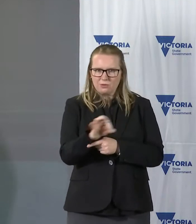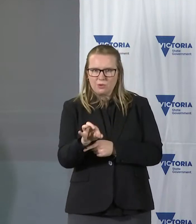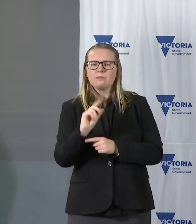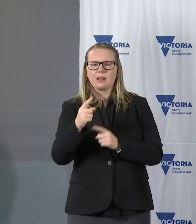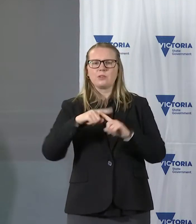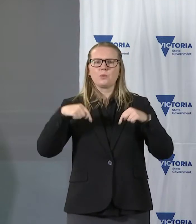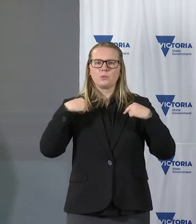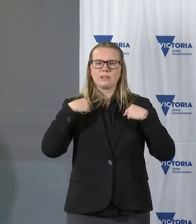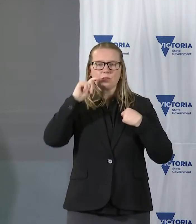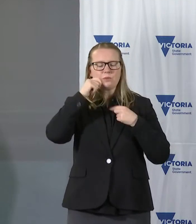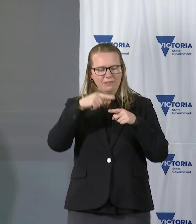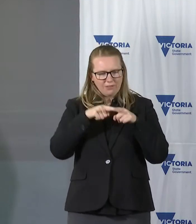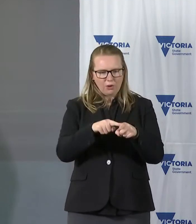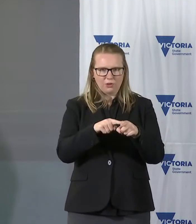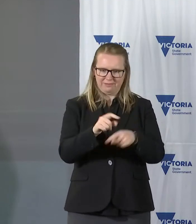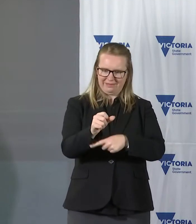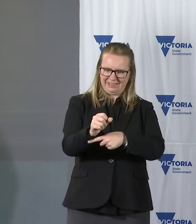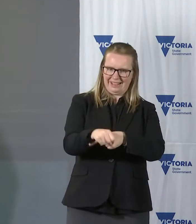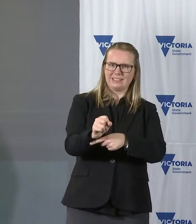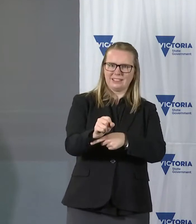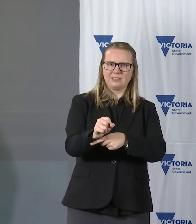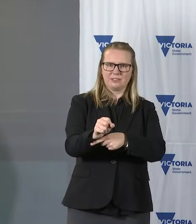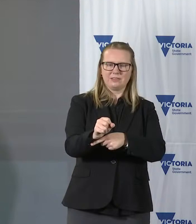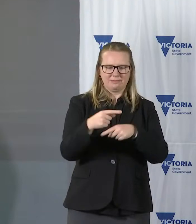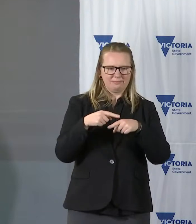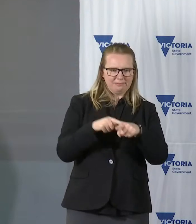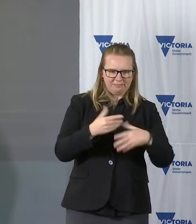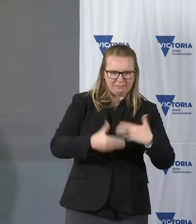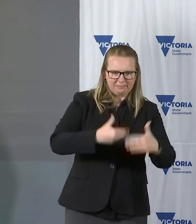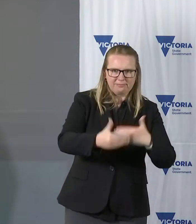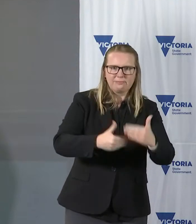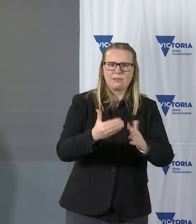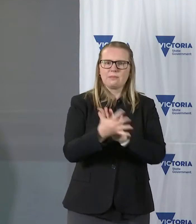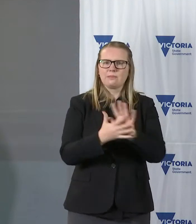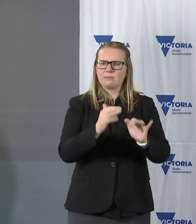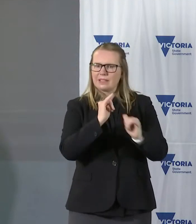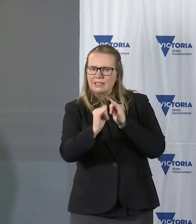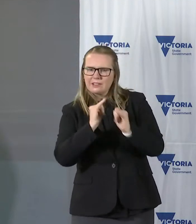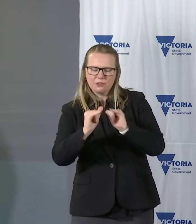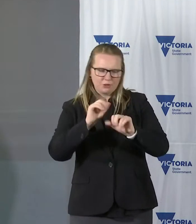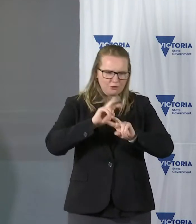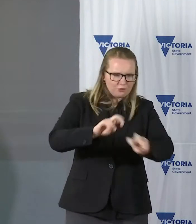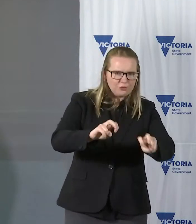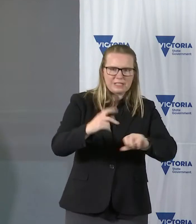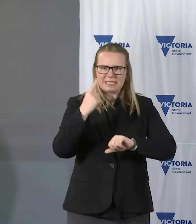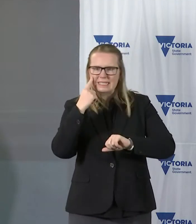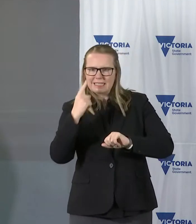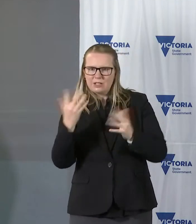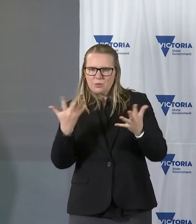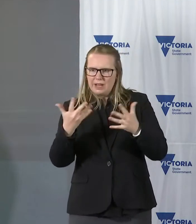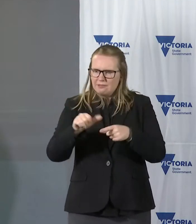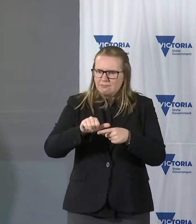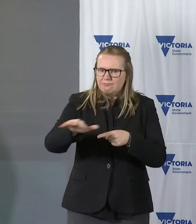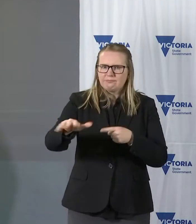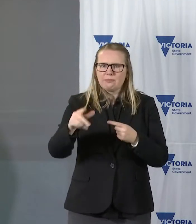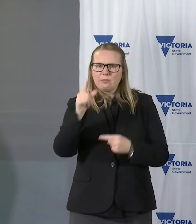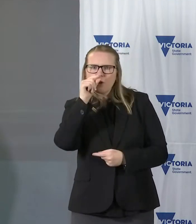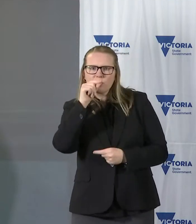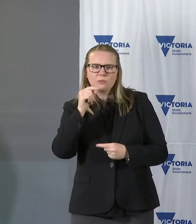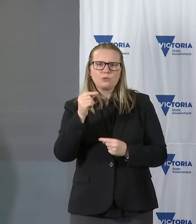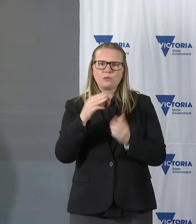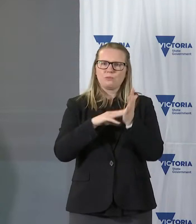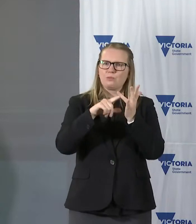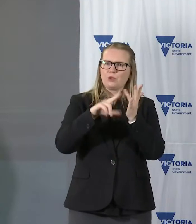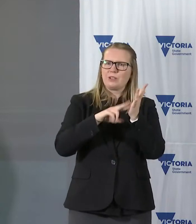positive. We'll interview, we'll case manage, and we'll look at all the implications that it might mean for that Moonee